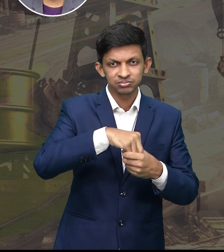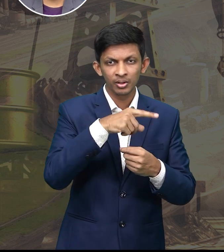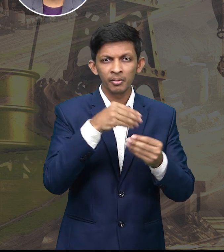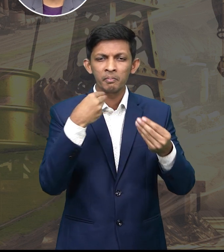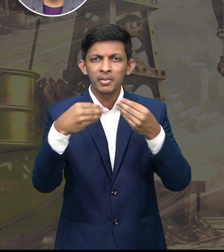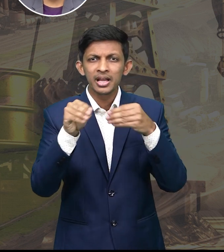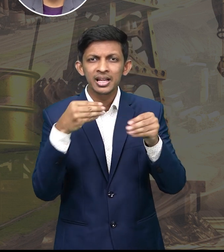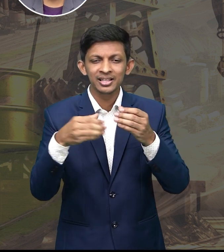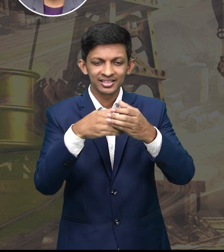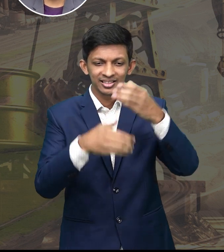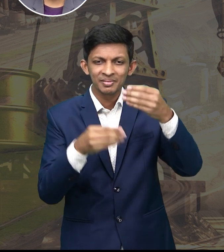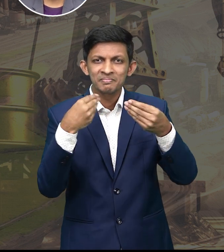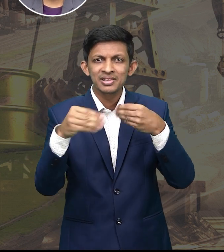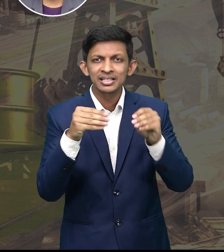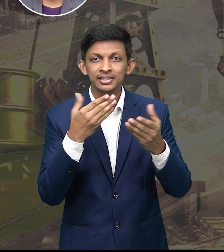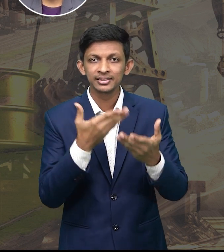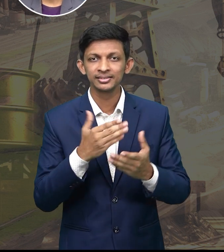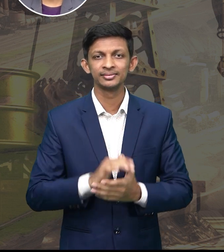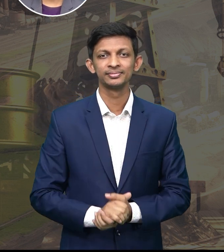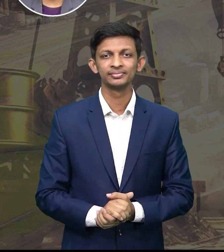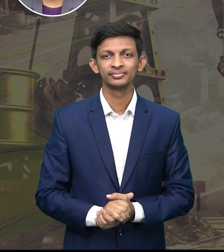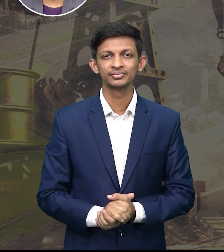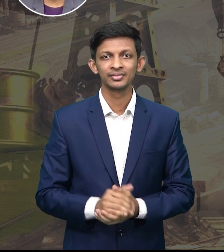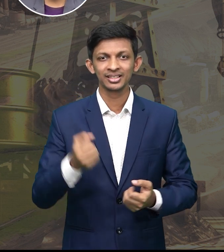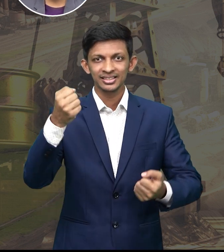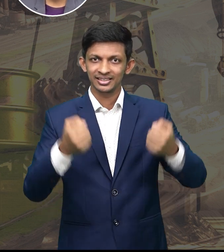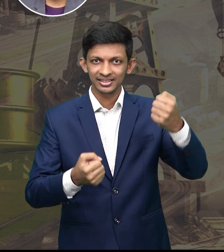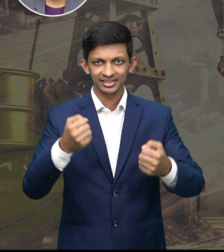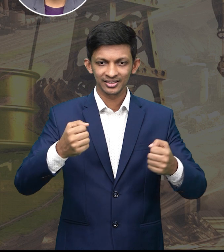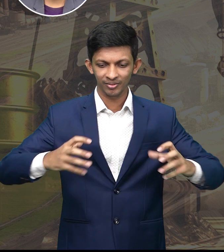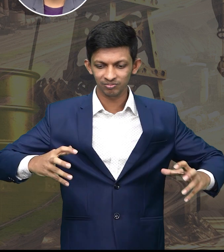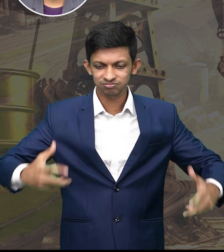These include plastics, synthetic rubber,